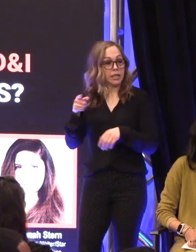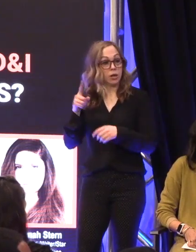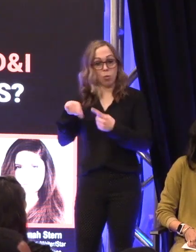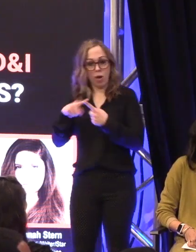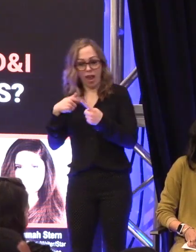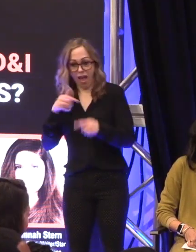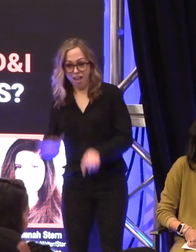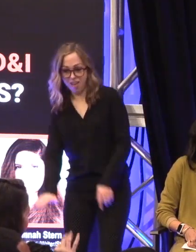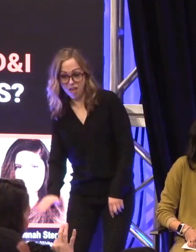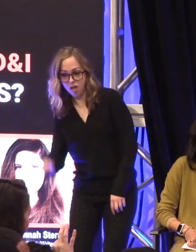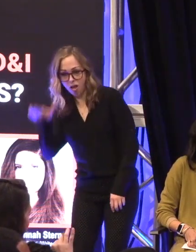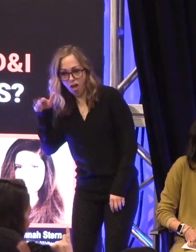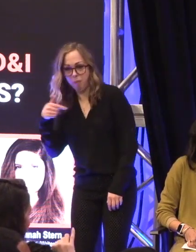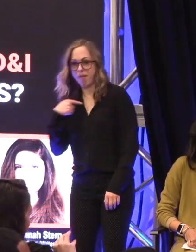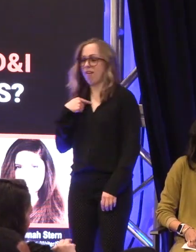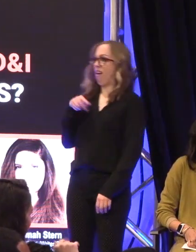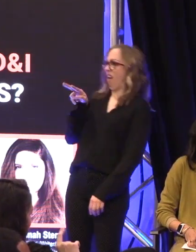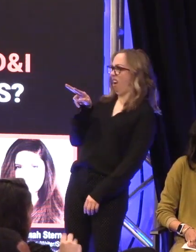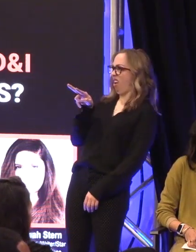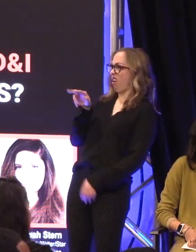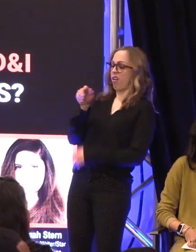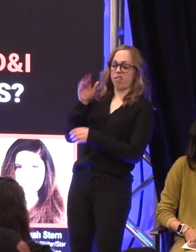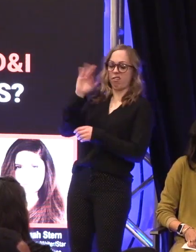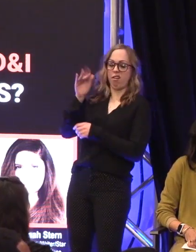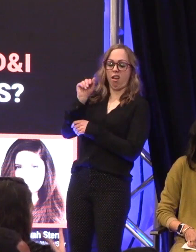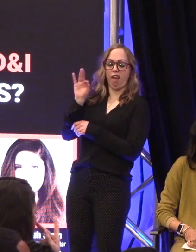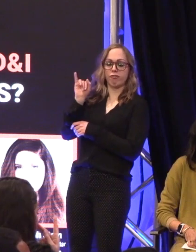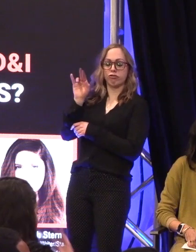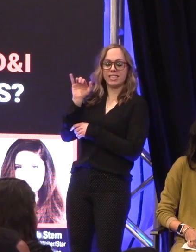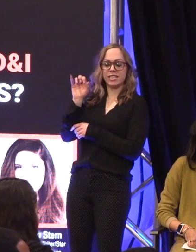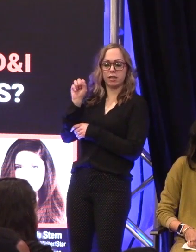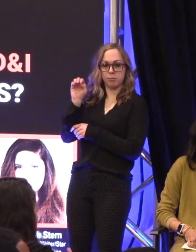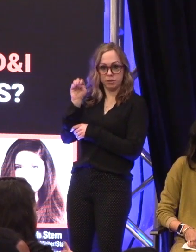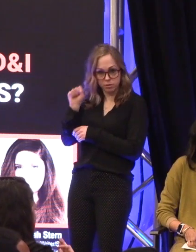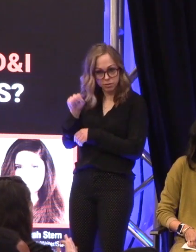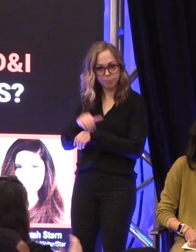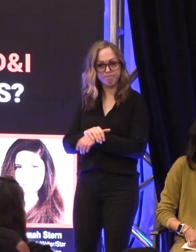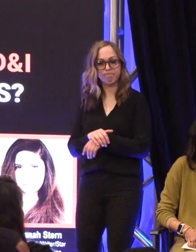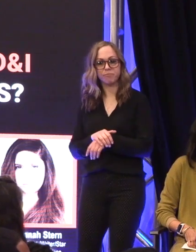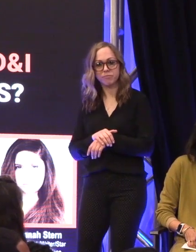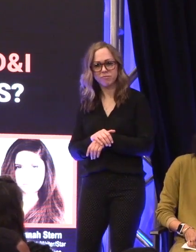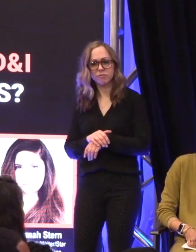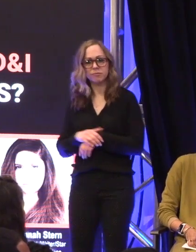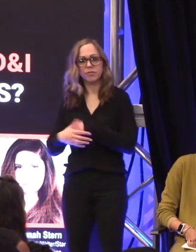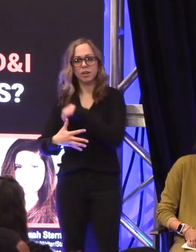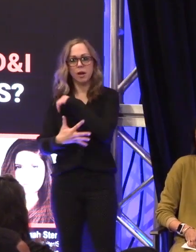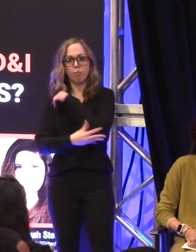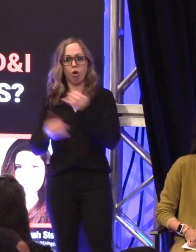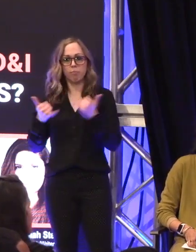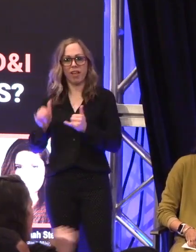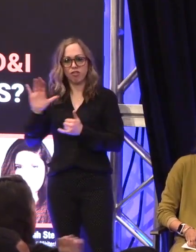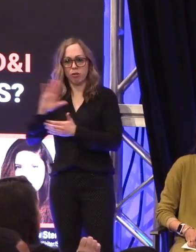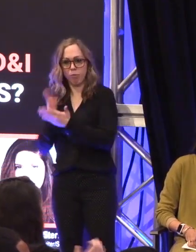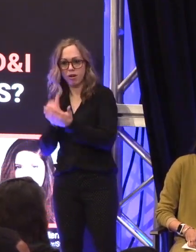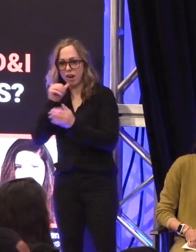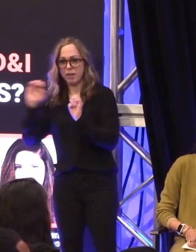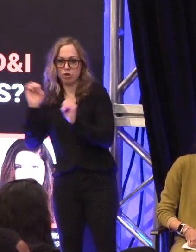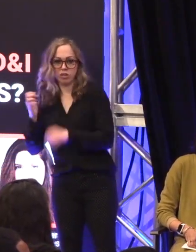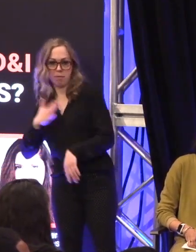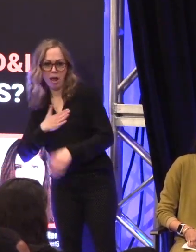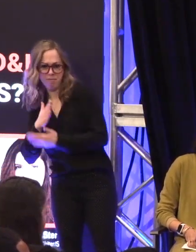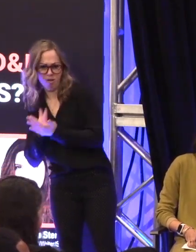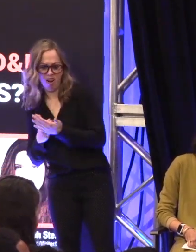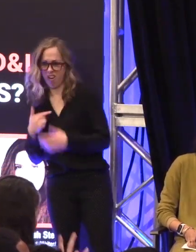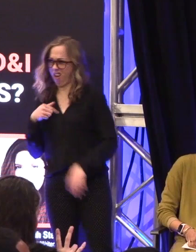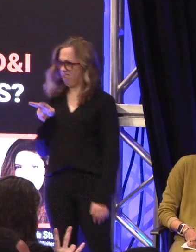kid. He would say things like, you know, piss poor planning on your part does not create an emergency on mine. Yeah, when I was like 7 and forgot